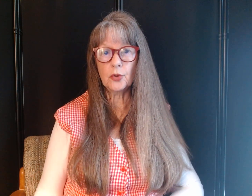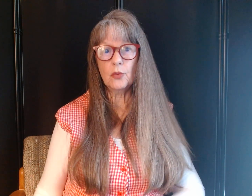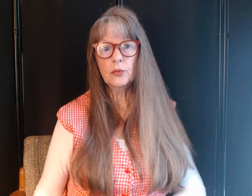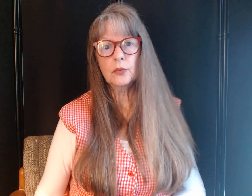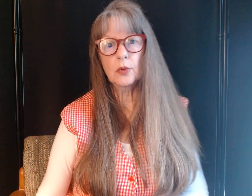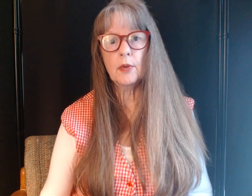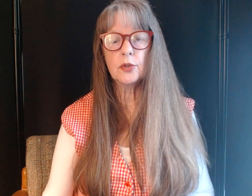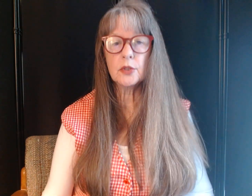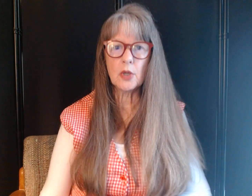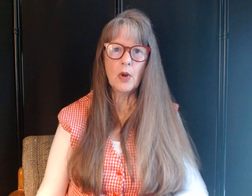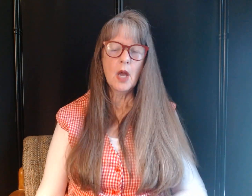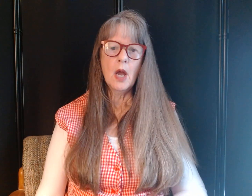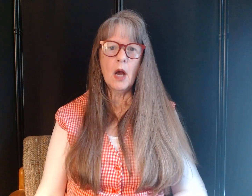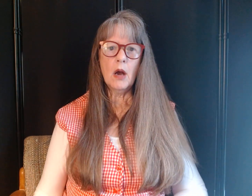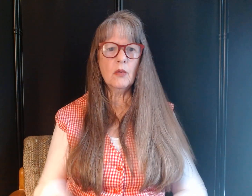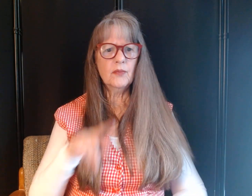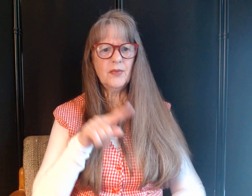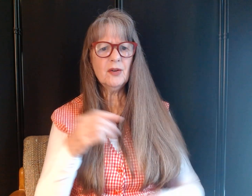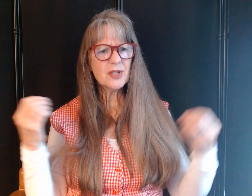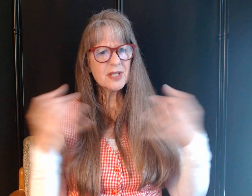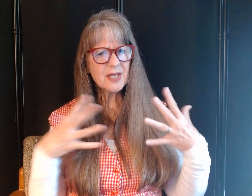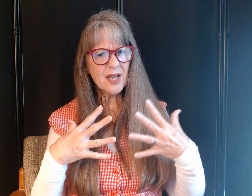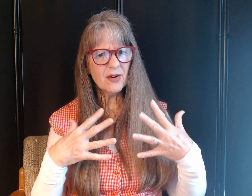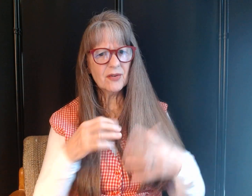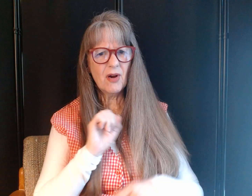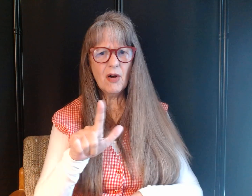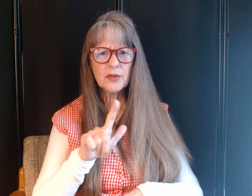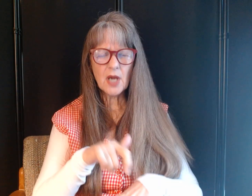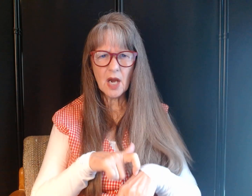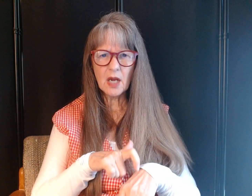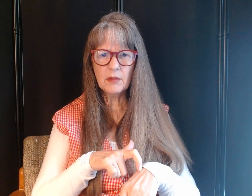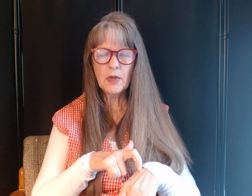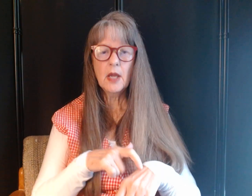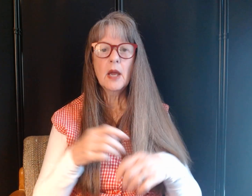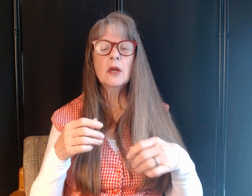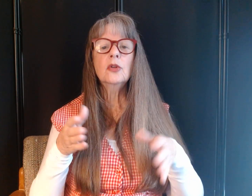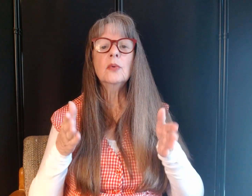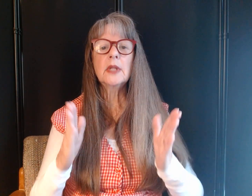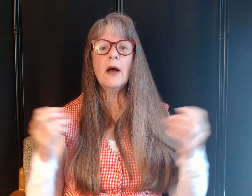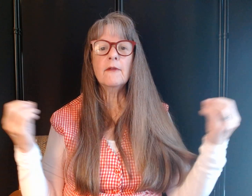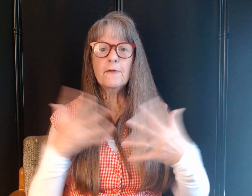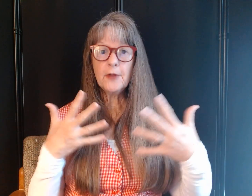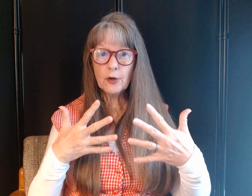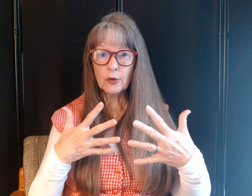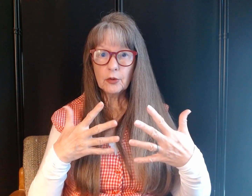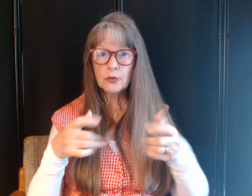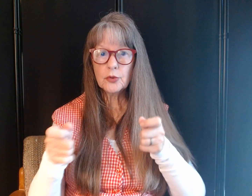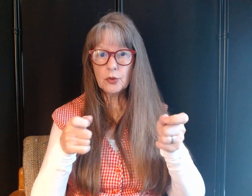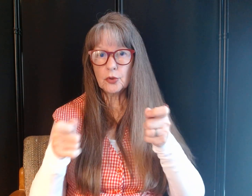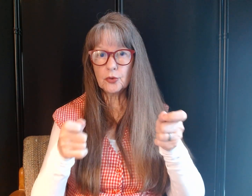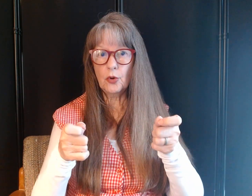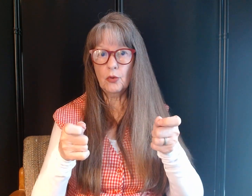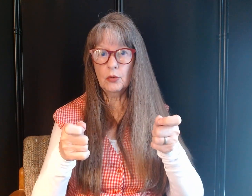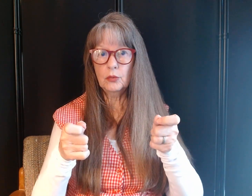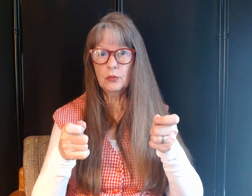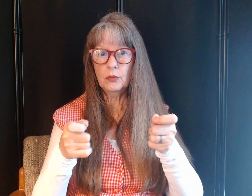control your emotions. So, oh, they were just scared all the time. You allow fear to control